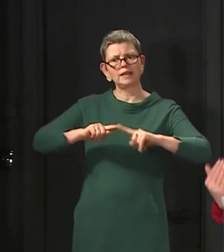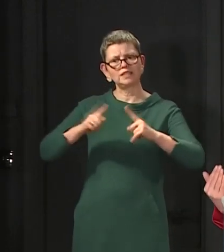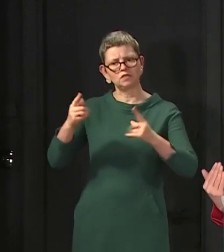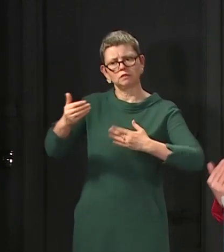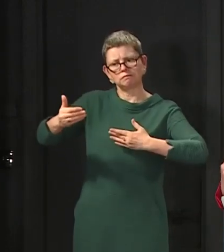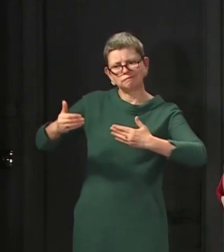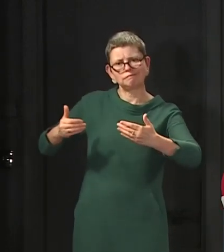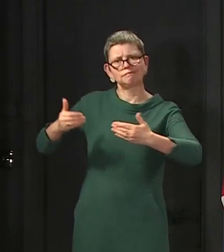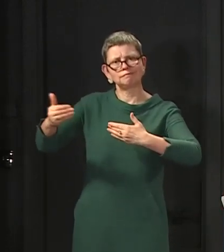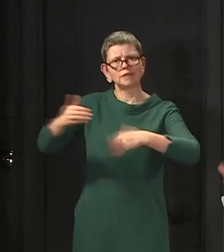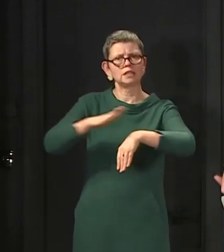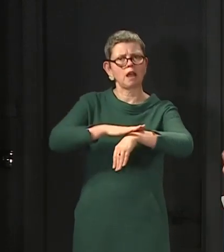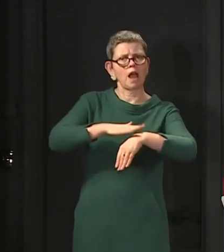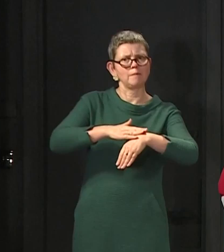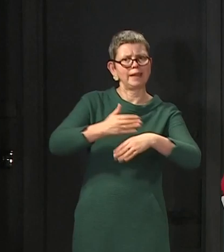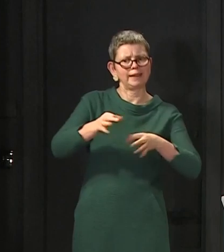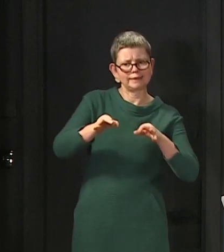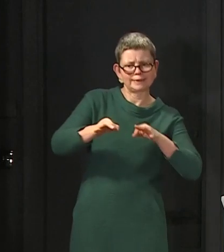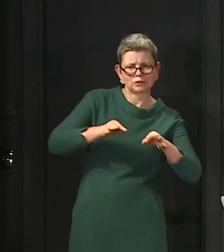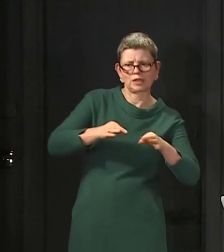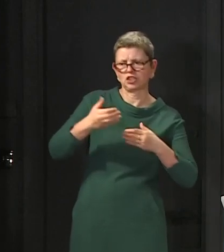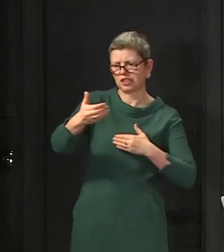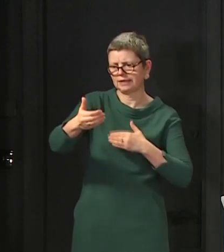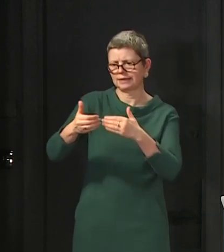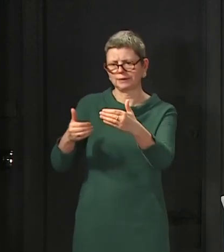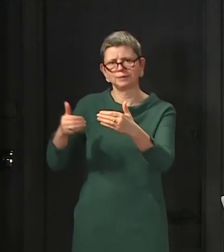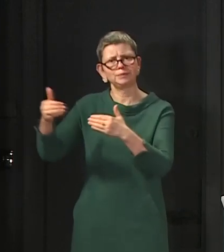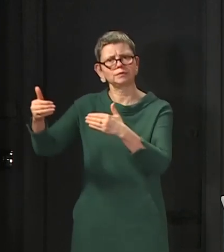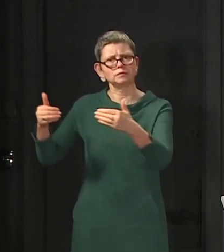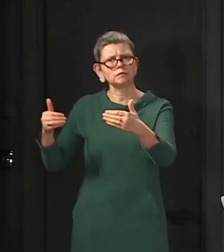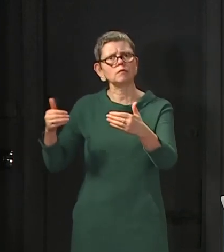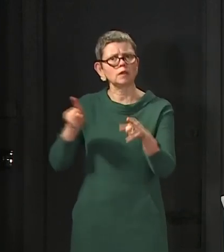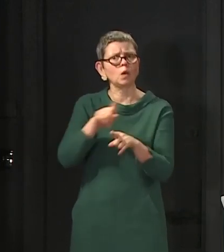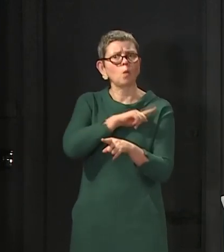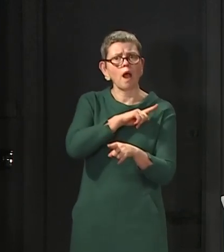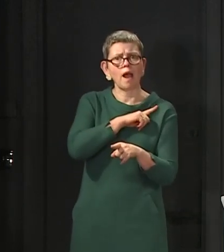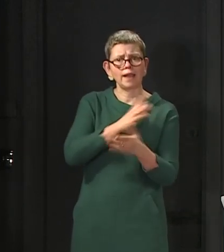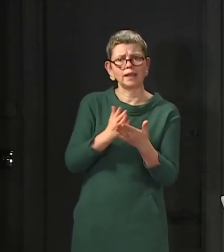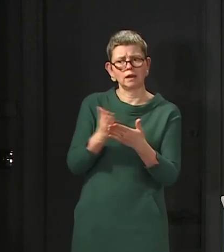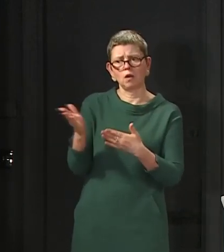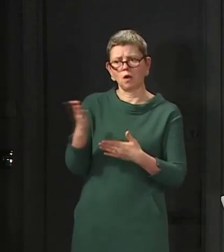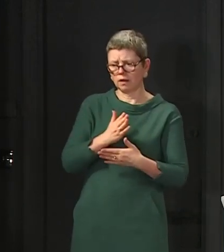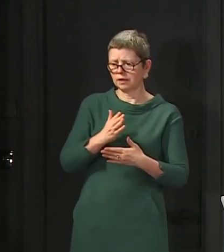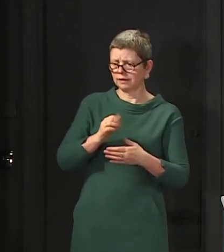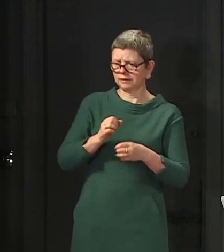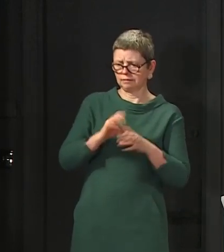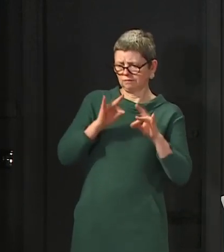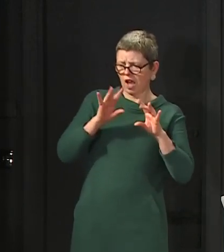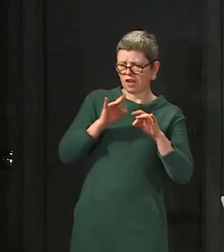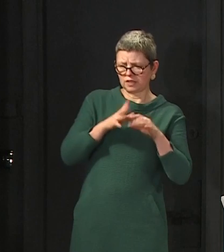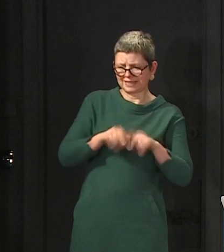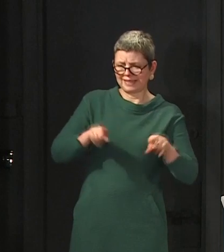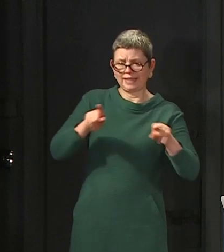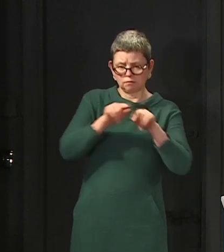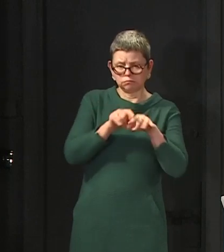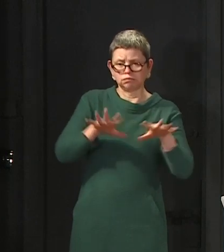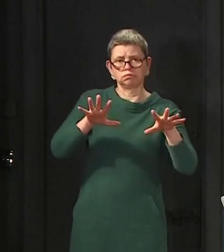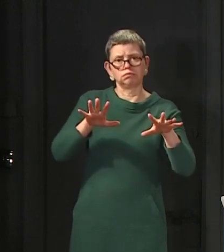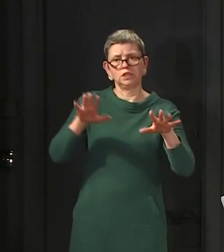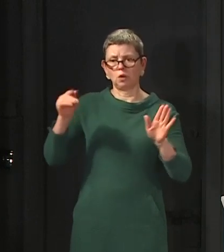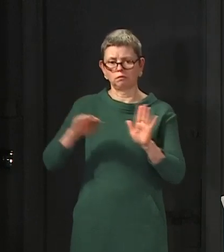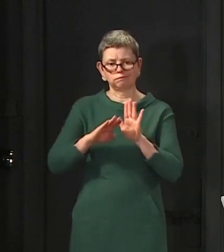slightly different stage of the infection curve that you all hear us talking about. So, you know, these are important differences at